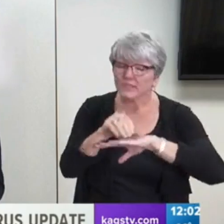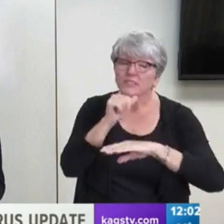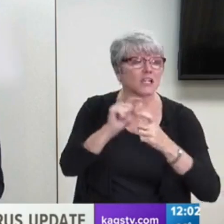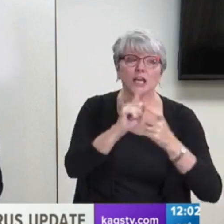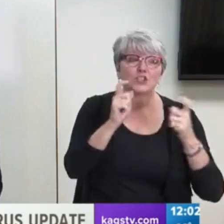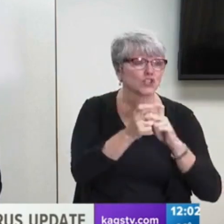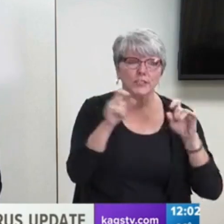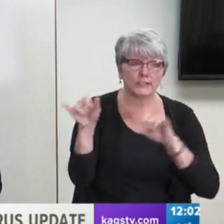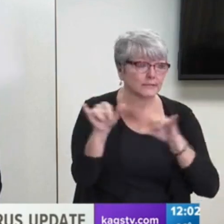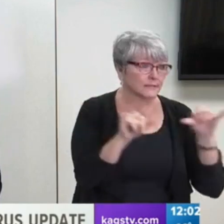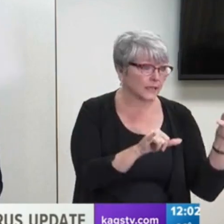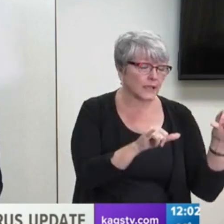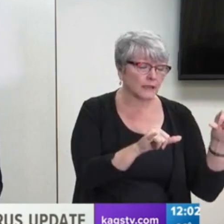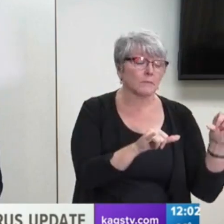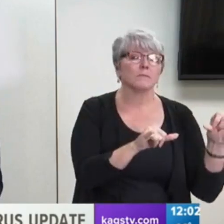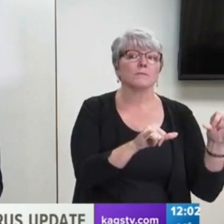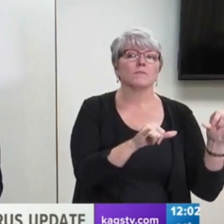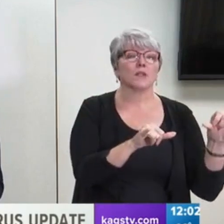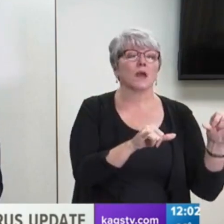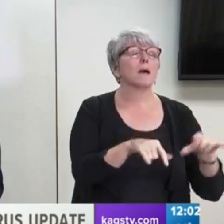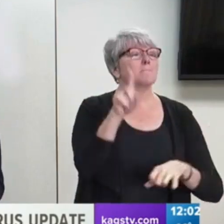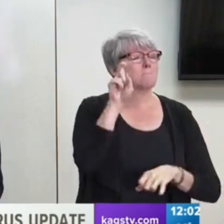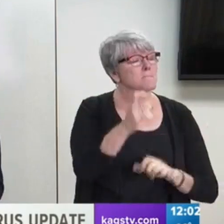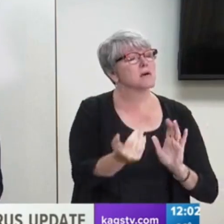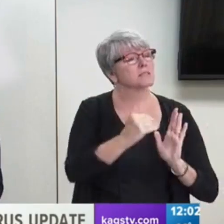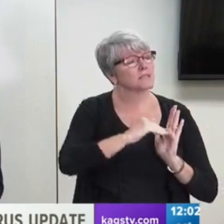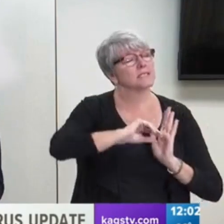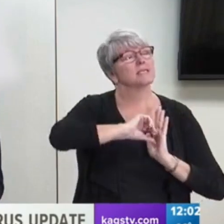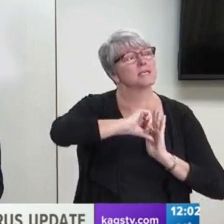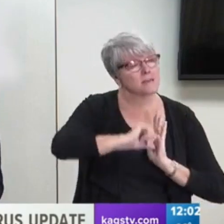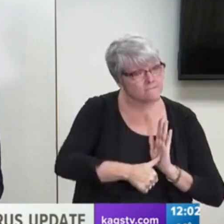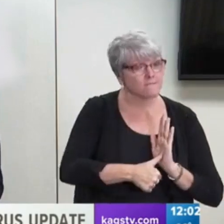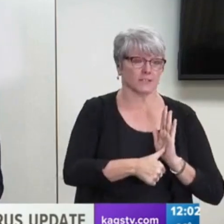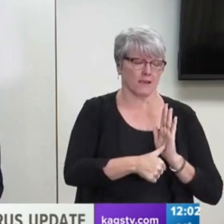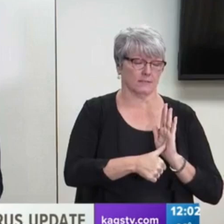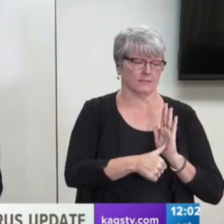change, it must again be emphasized.